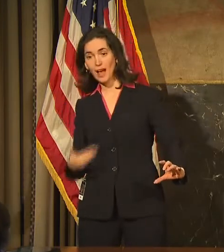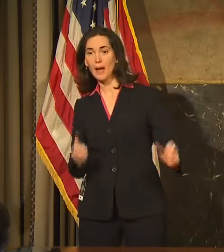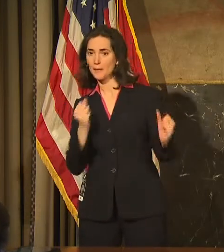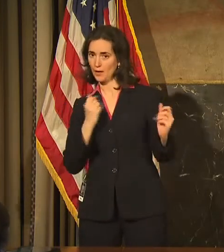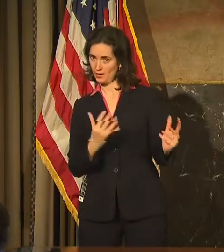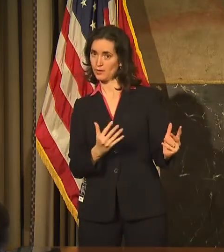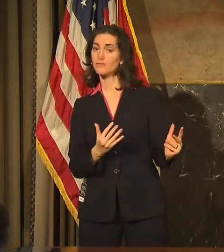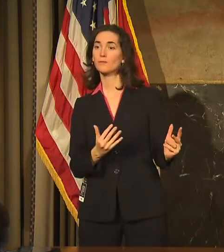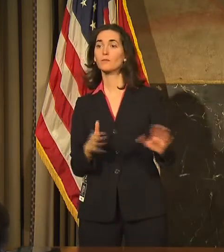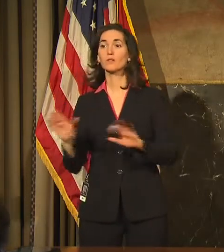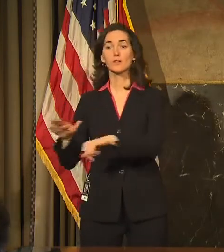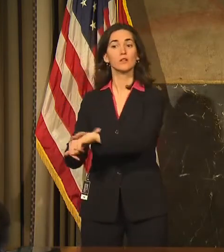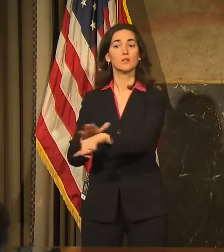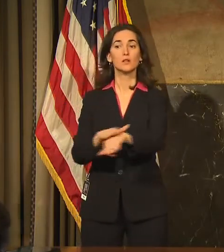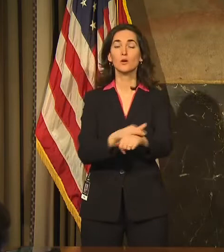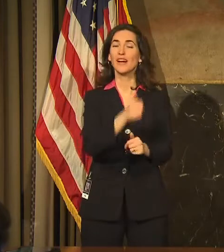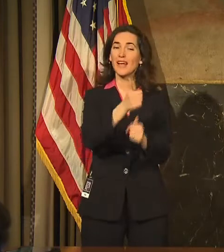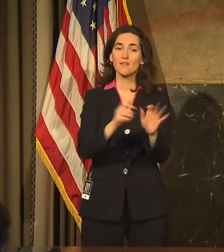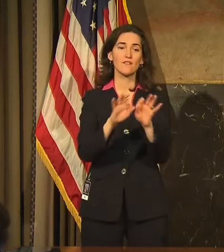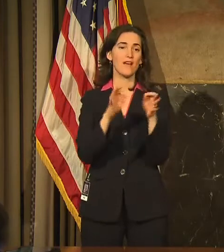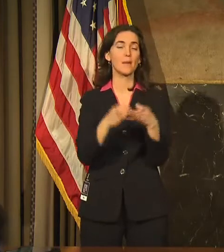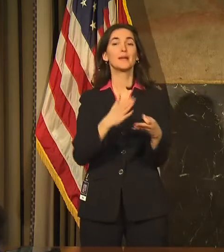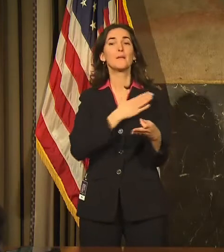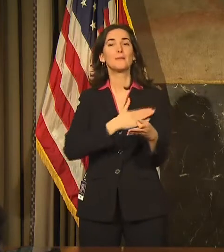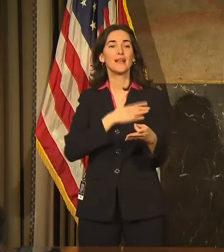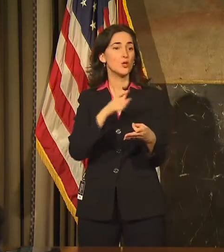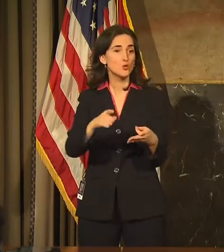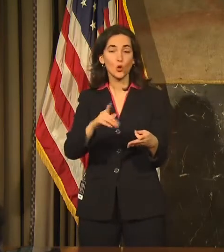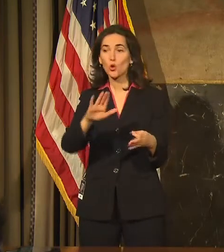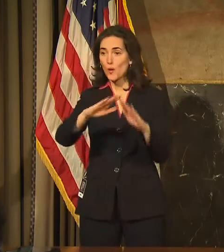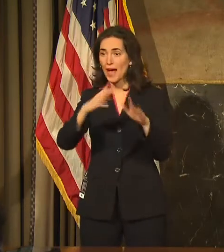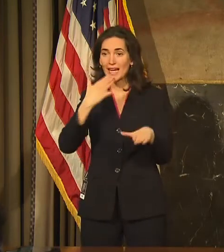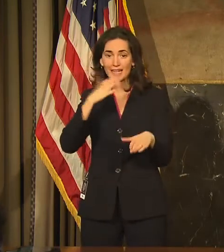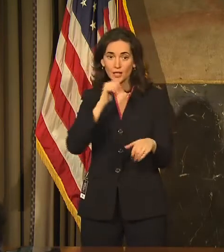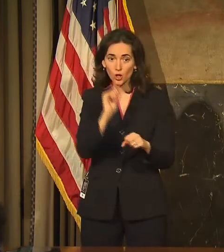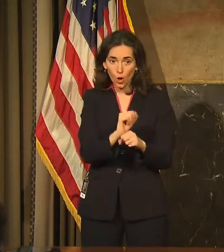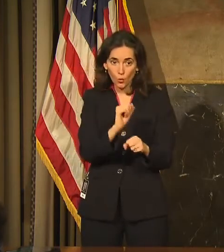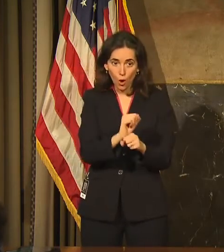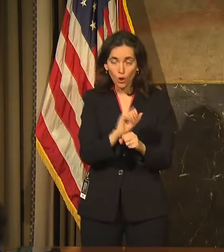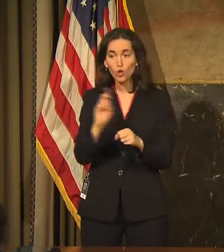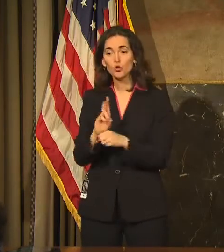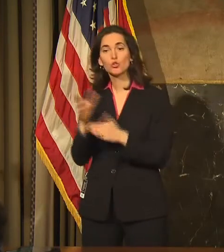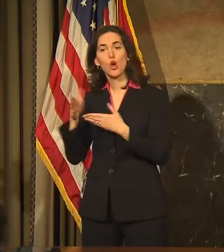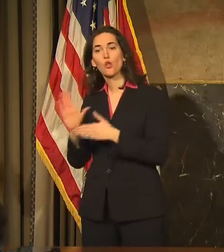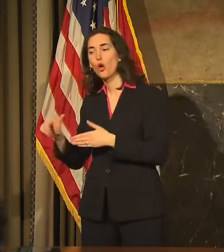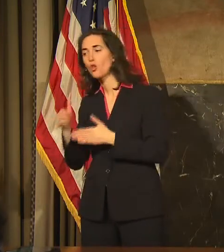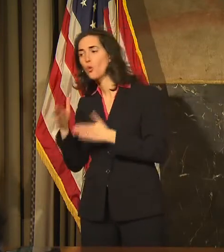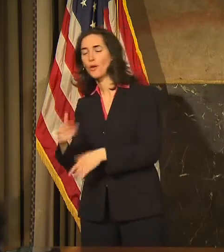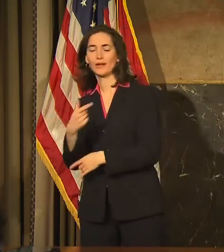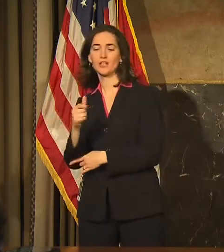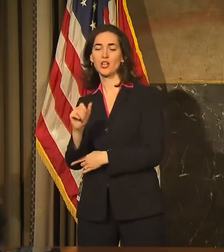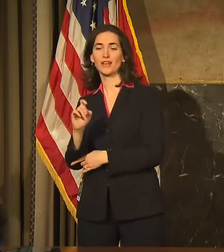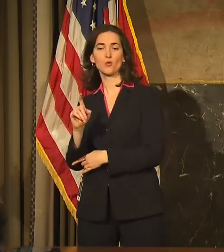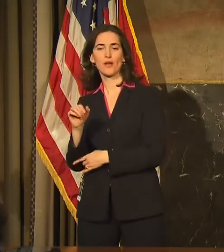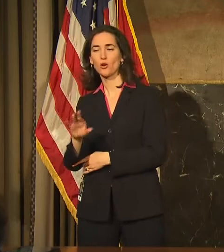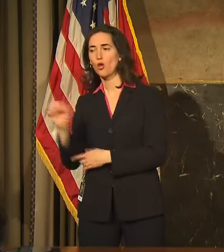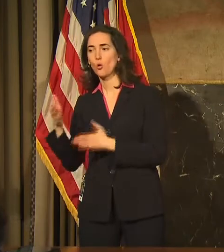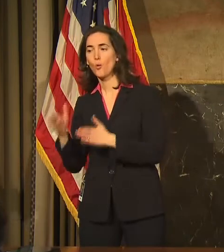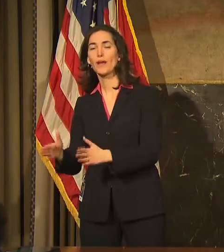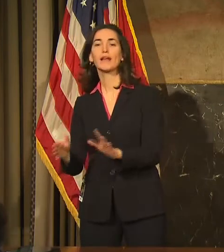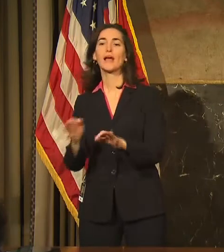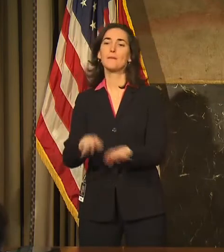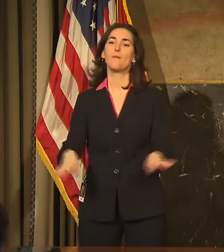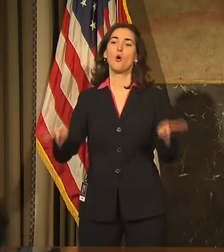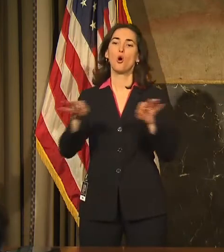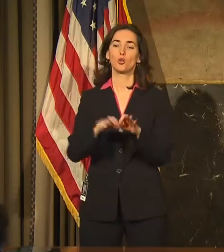you're heating your house through alternative means right now, as the governor said, if you're using a generator, always outside, always